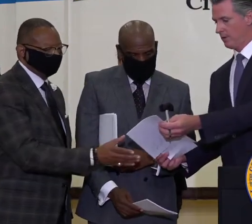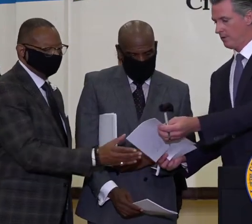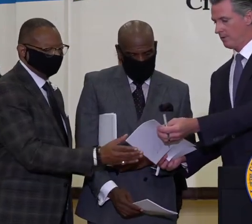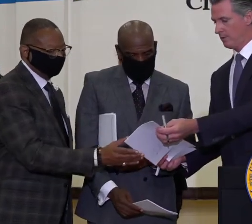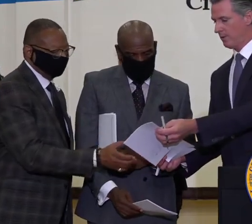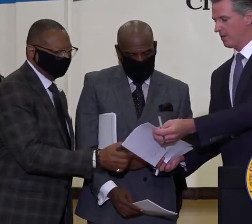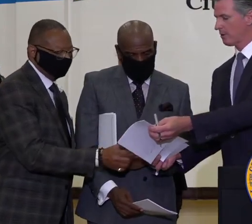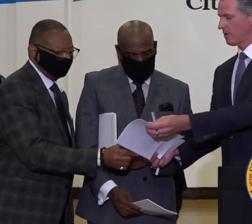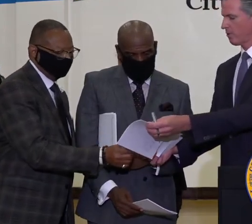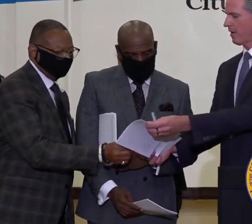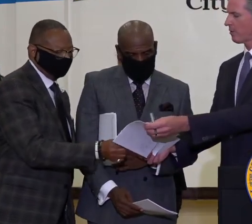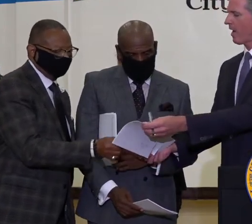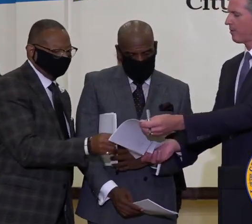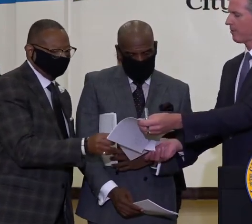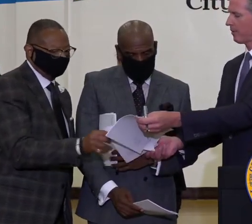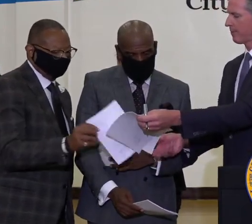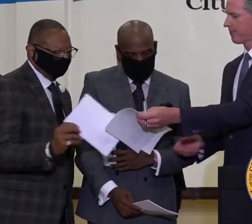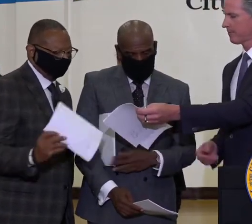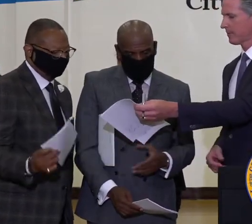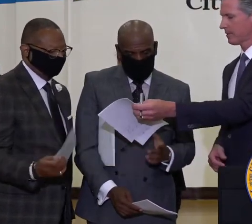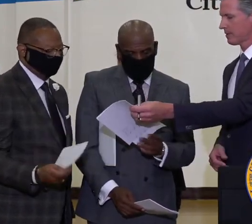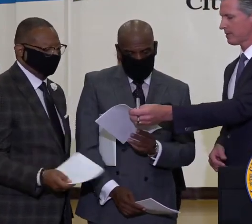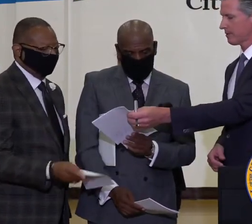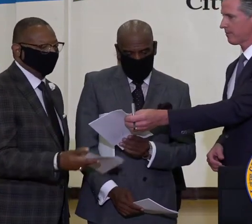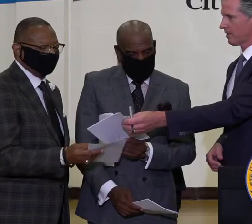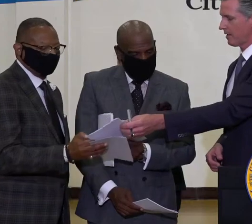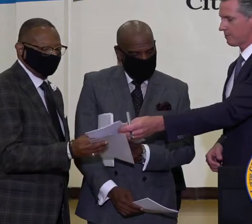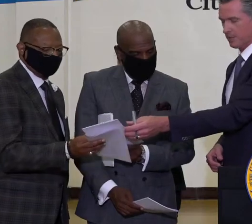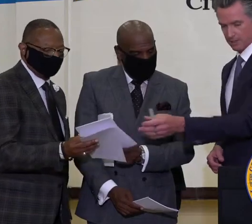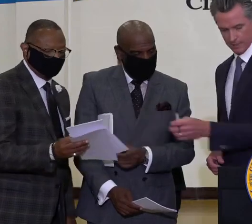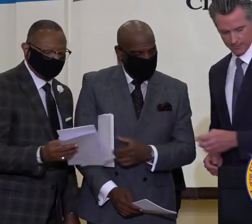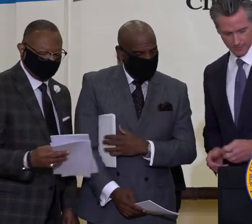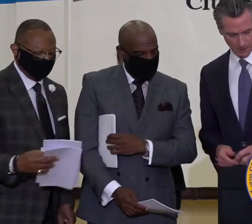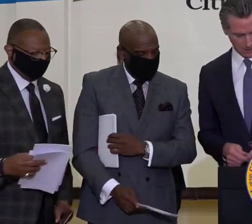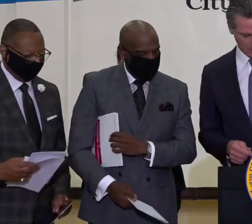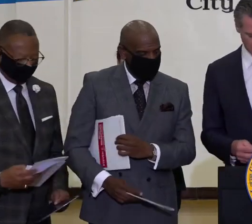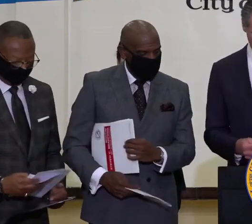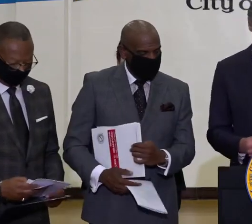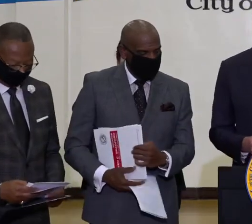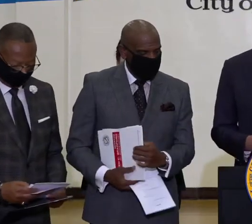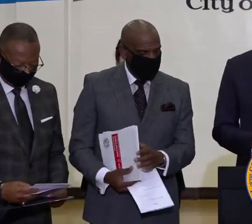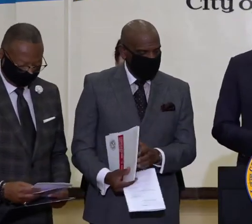Where are you? Why don't you grab all 3? Since an abstention.